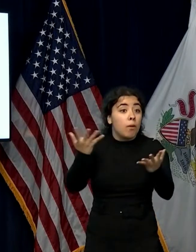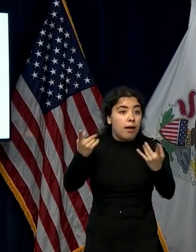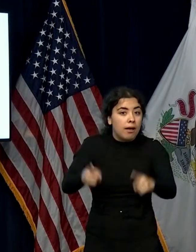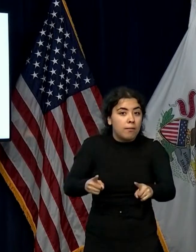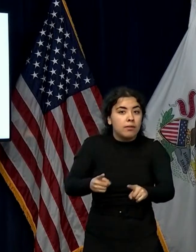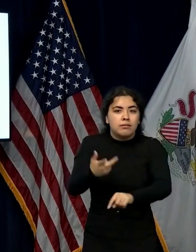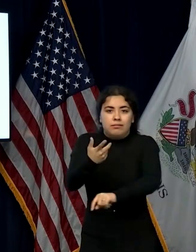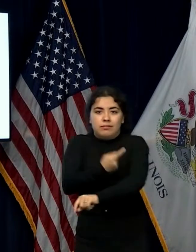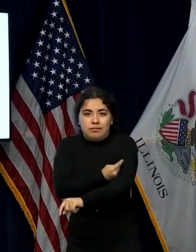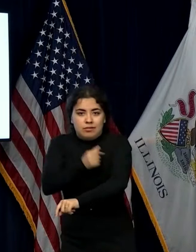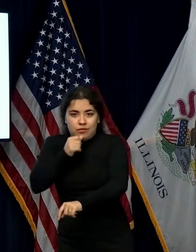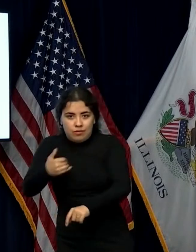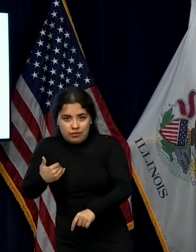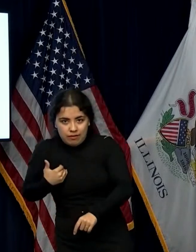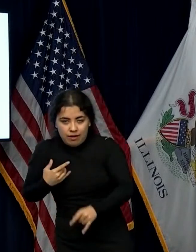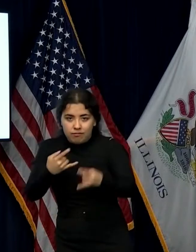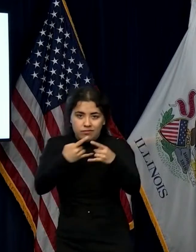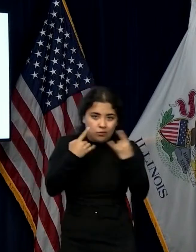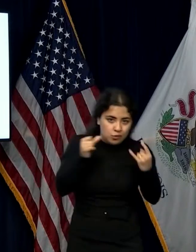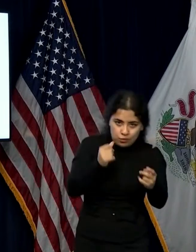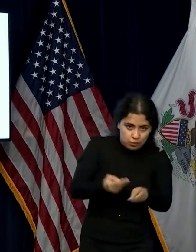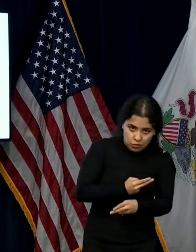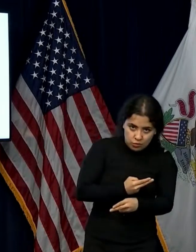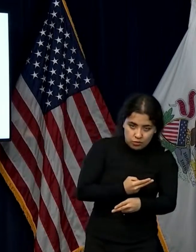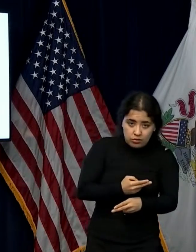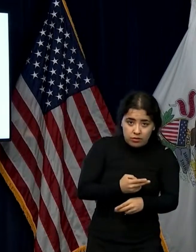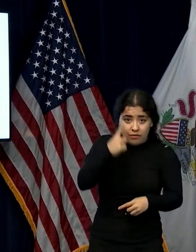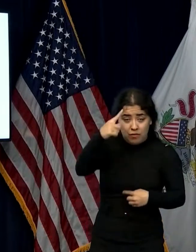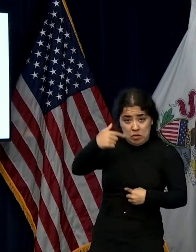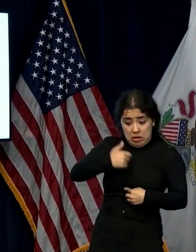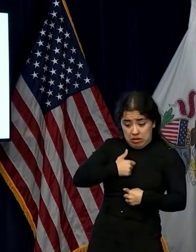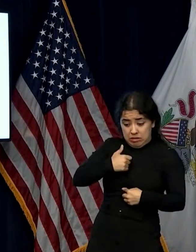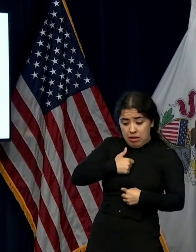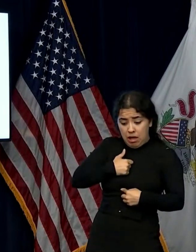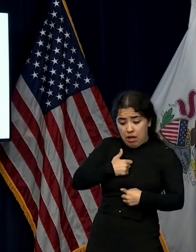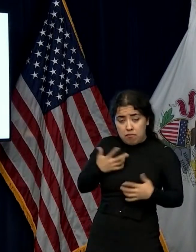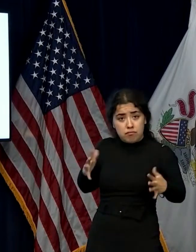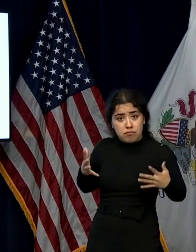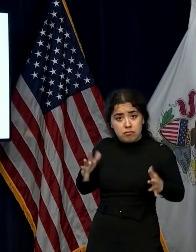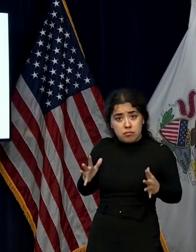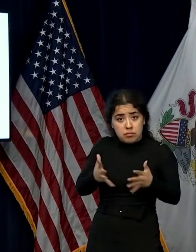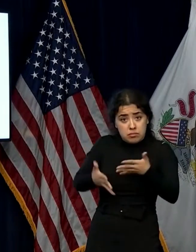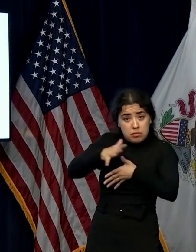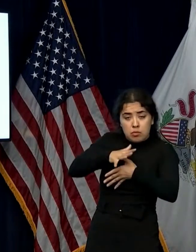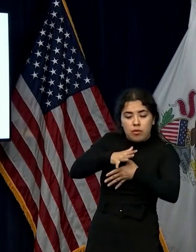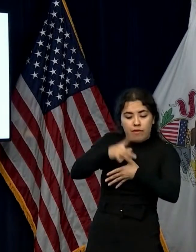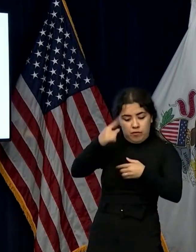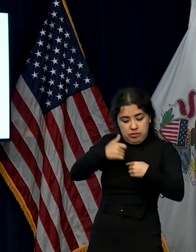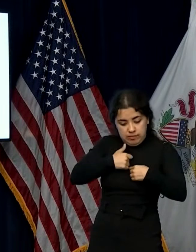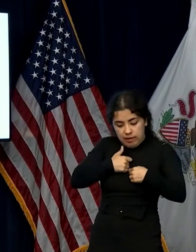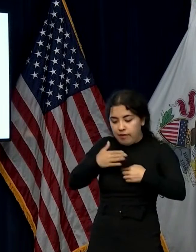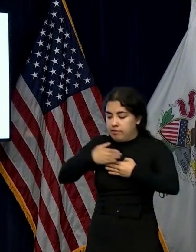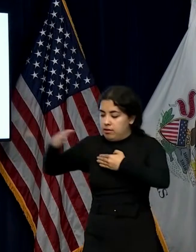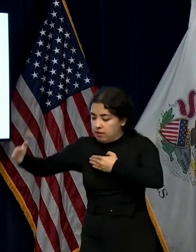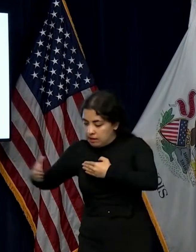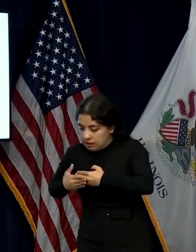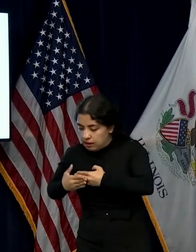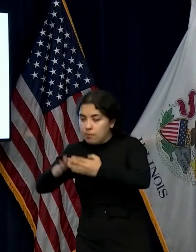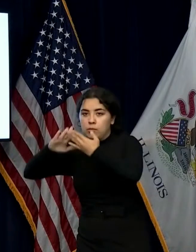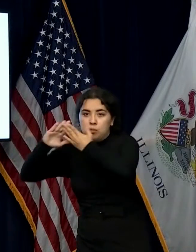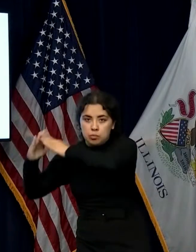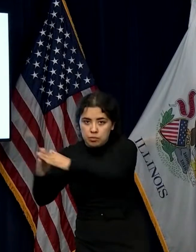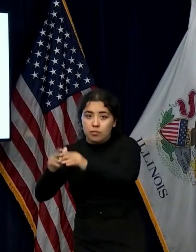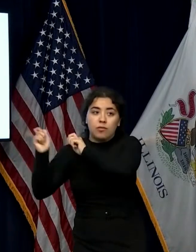right, not just for ourselves, but for our neighbors and our entire communities. Now I'll repeat the comments